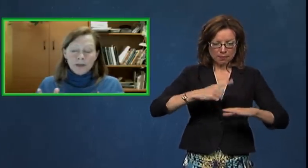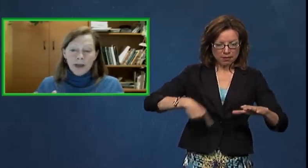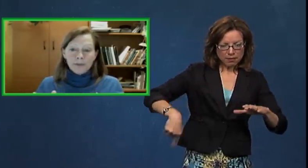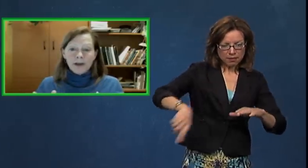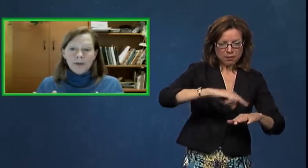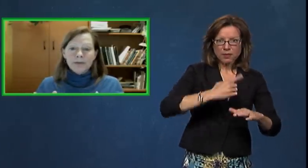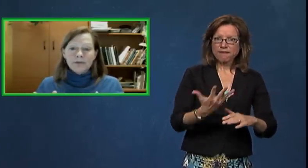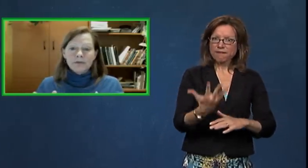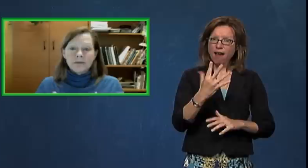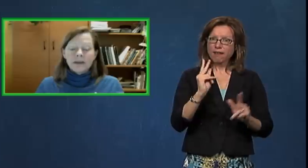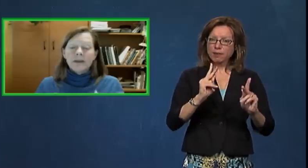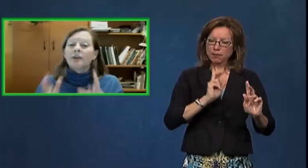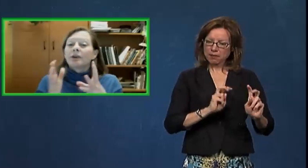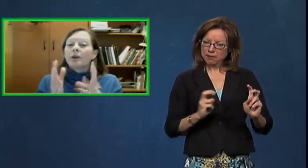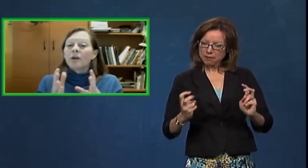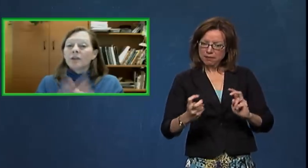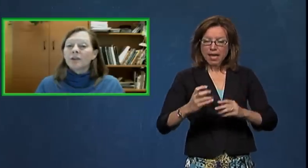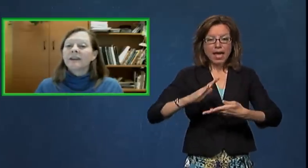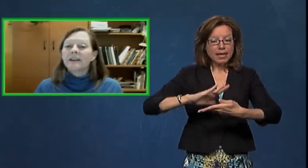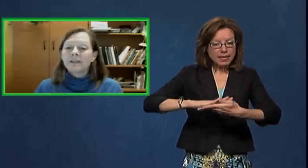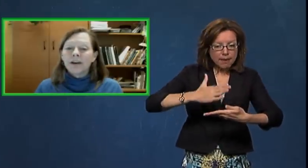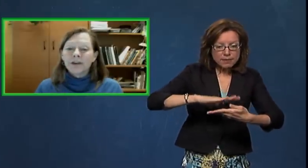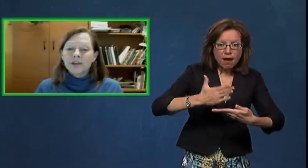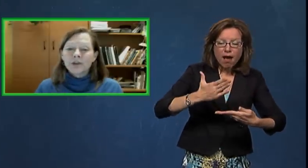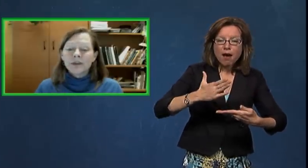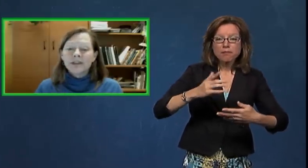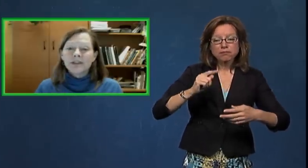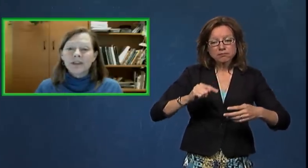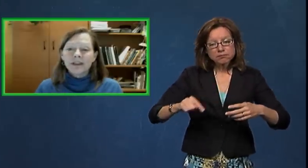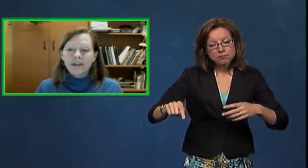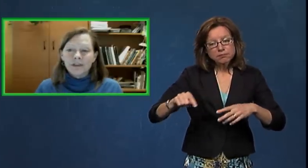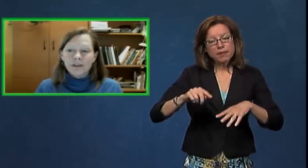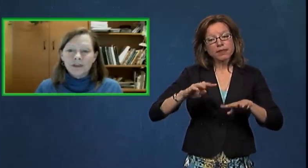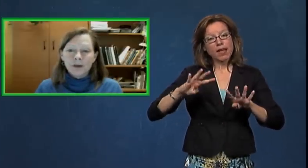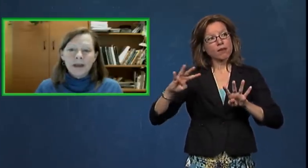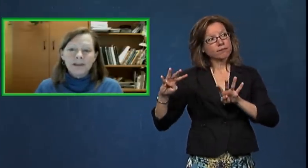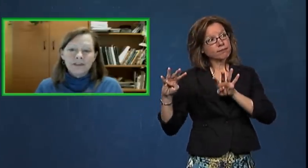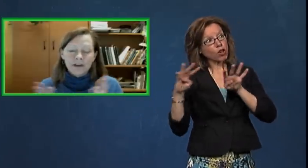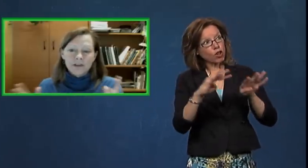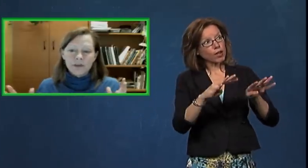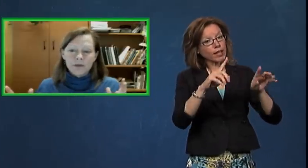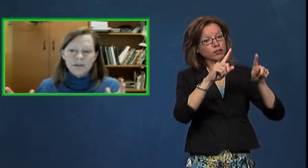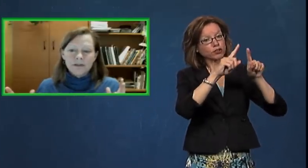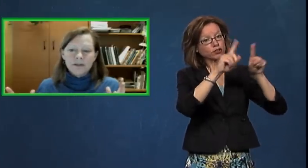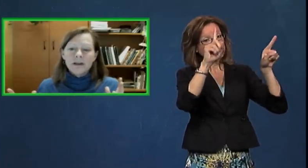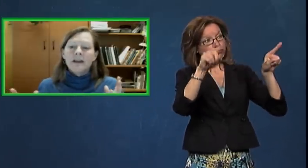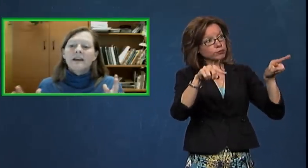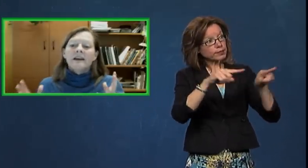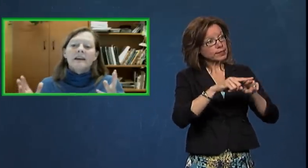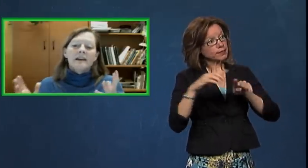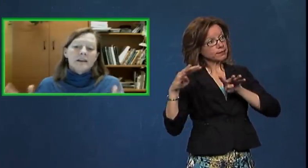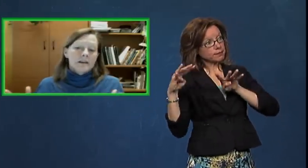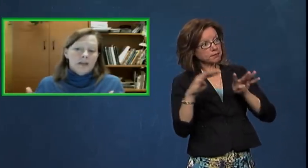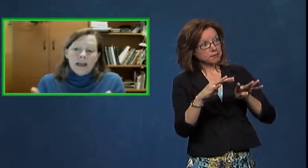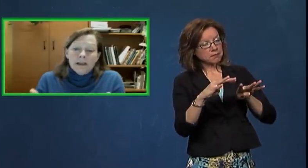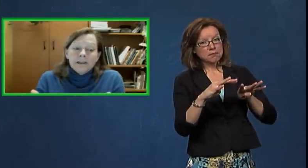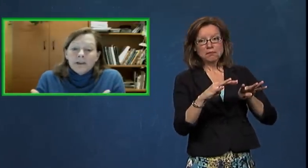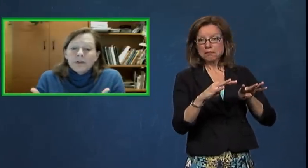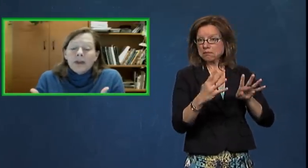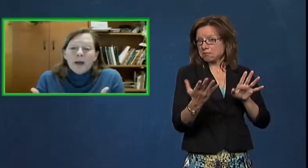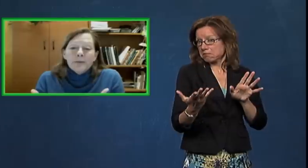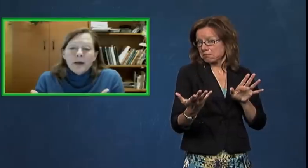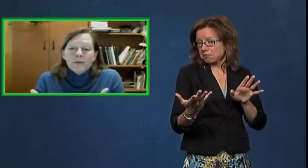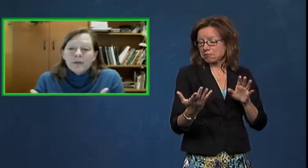some laptops. They're all looking at a large screen together, a magnified screen. Add